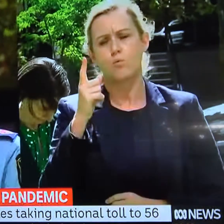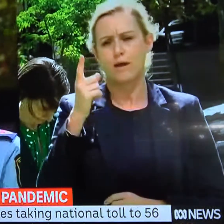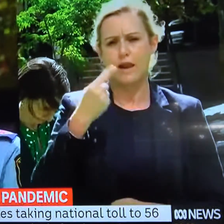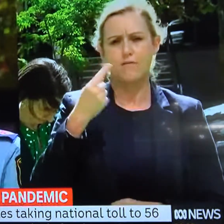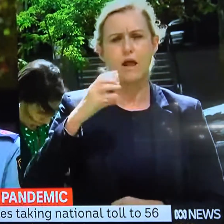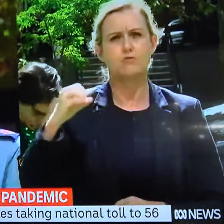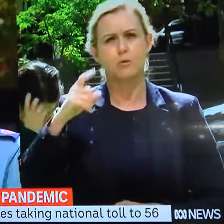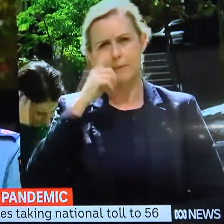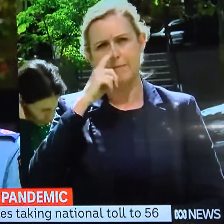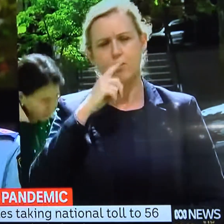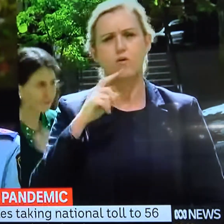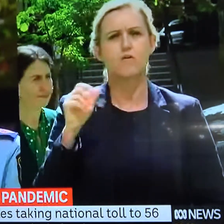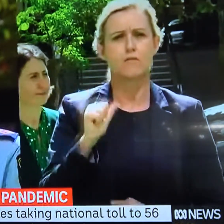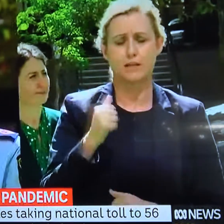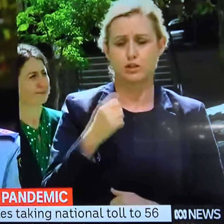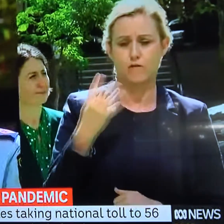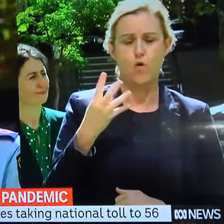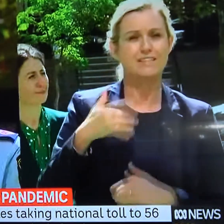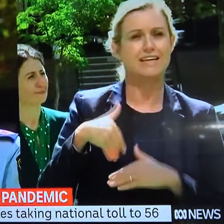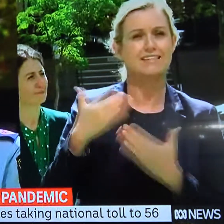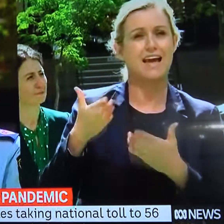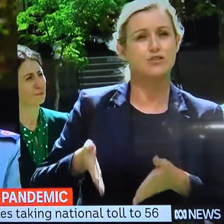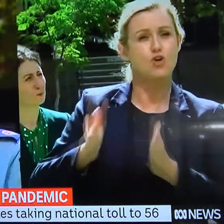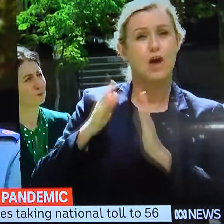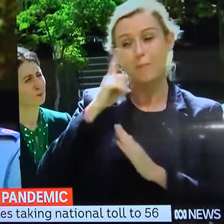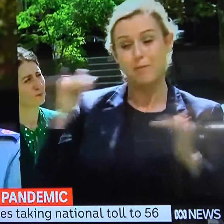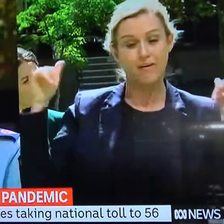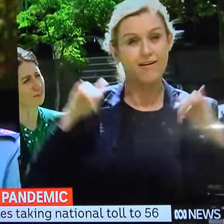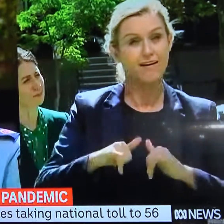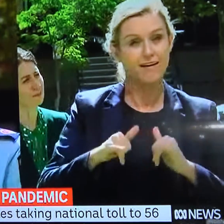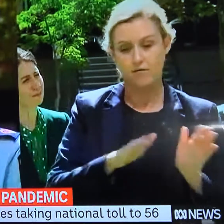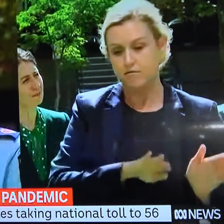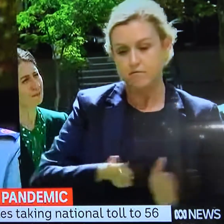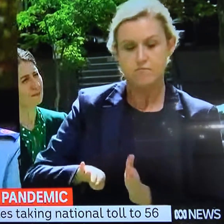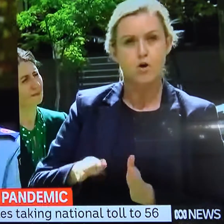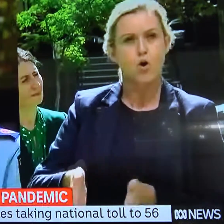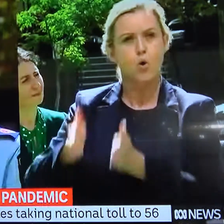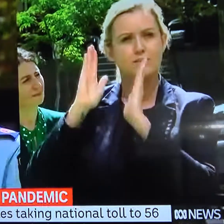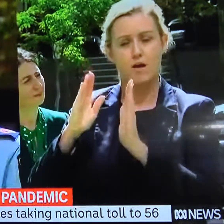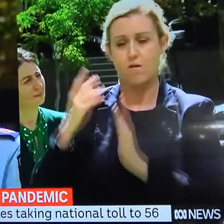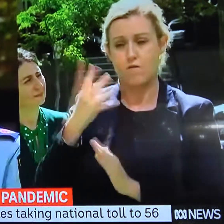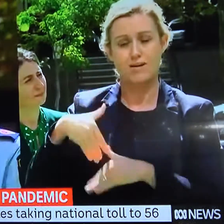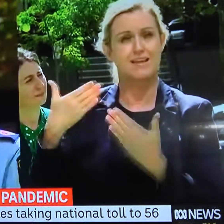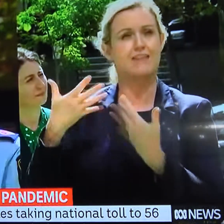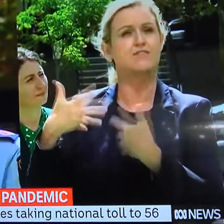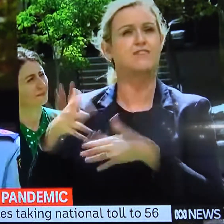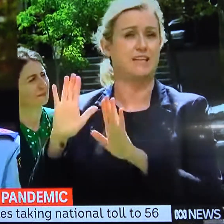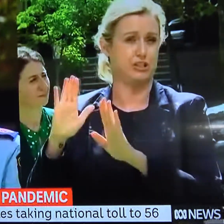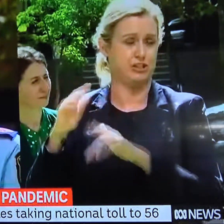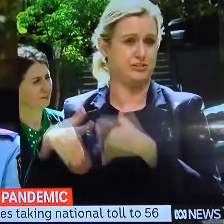now completed their 14 days quarantine at Sydney hotels. This will be an operation that remains ongoing now for a number of